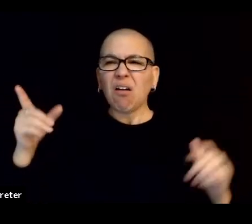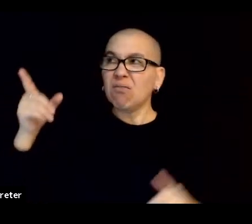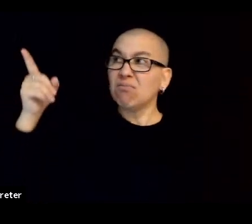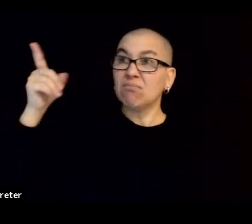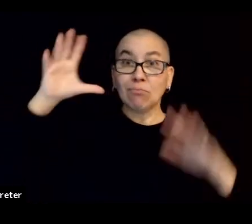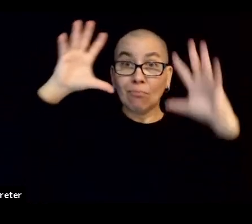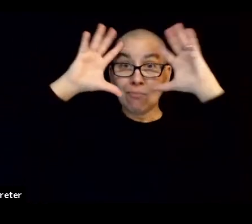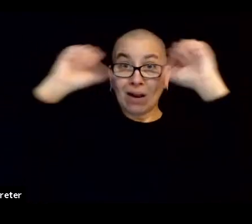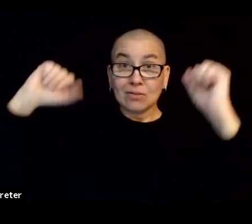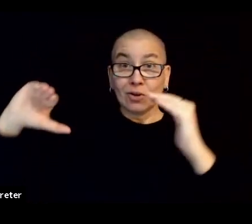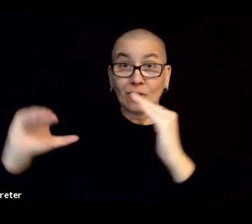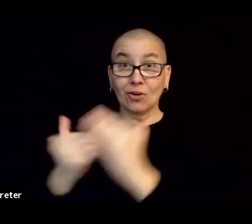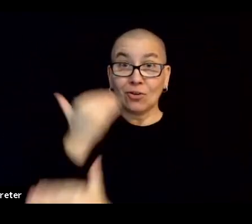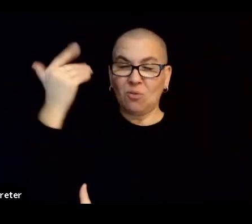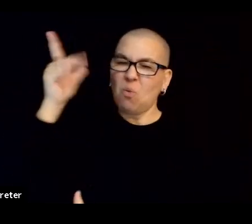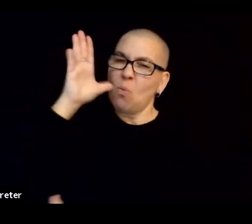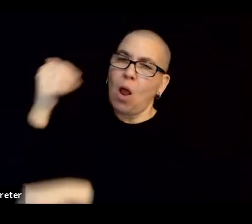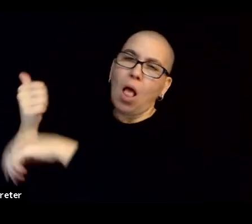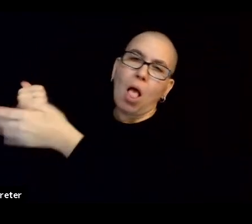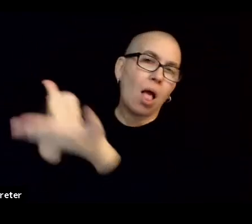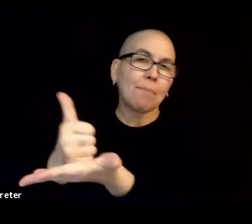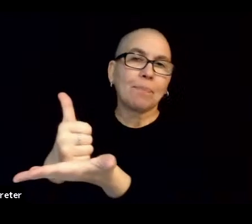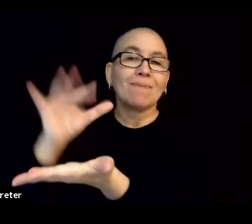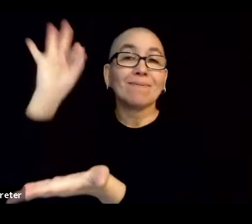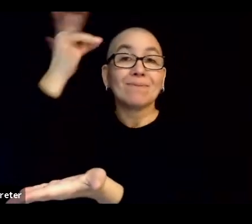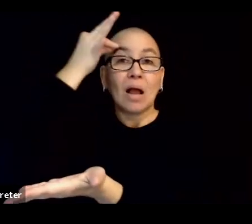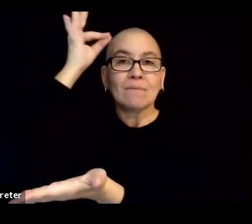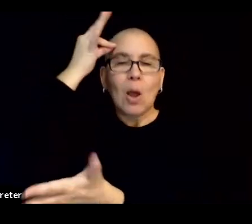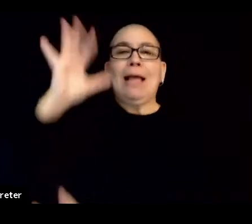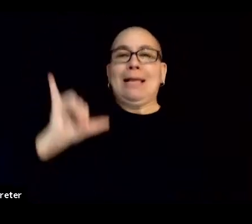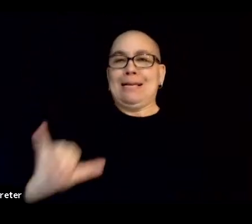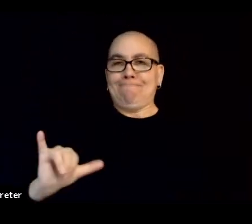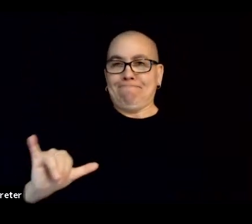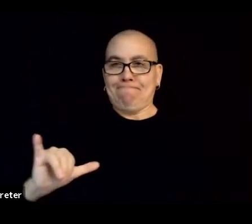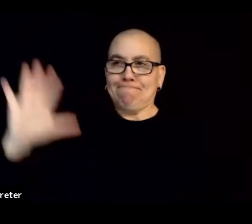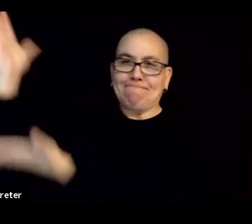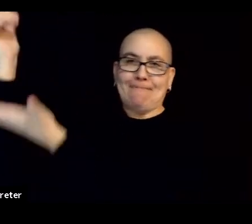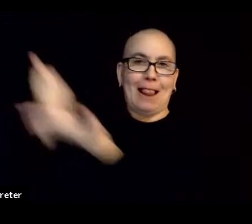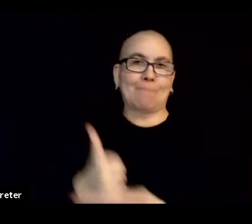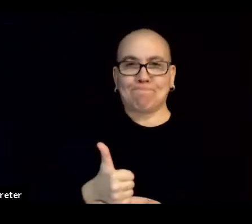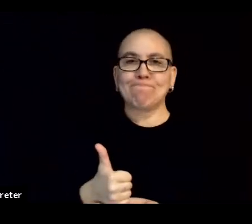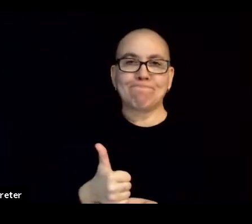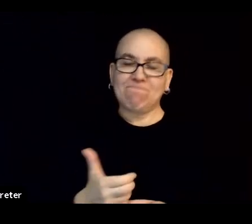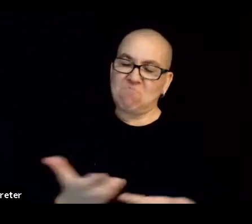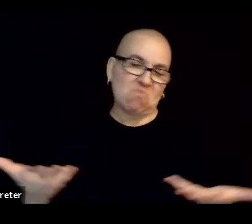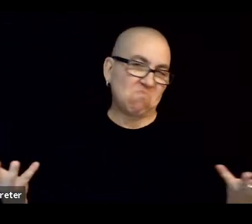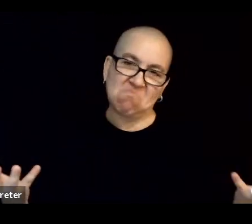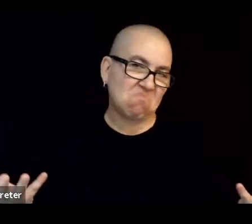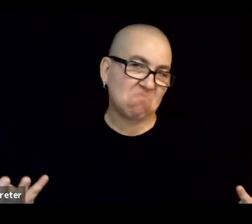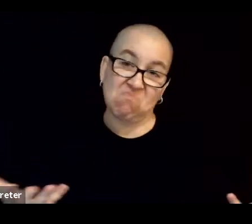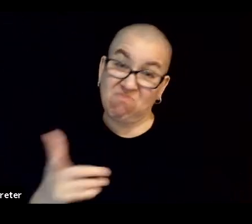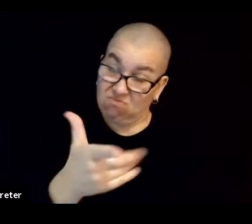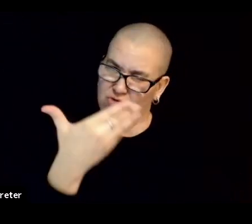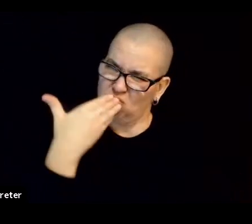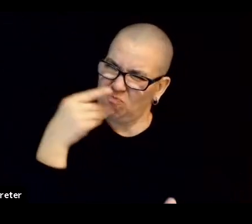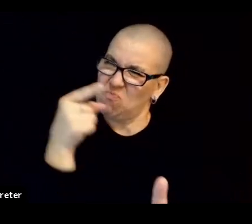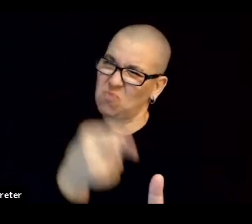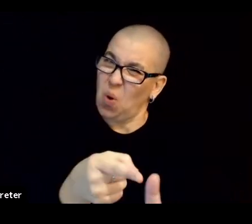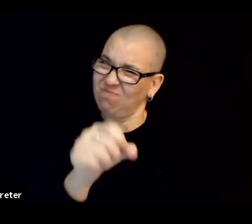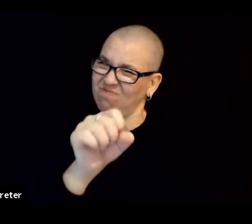set up large sites, they will do that. I do think it is, but I think you brought up a good point. I forecasted this last week for those of you listening. This is